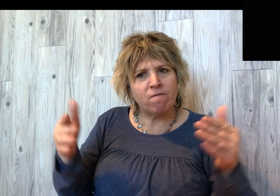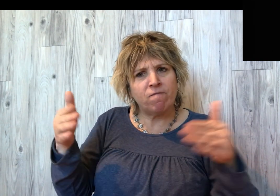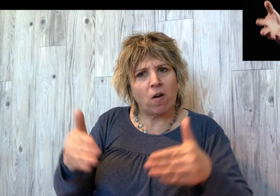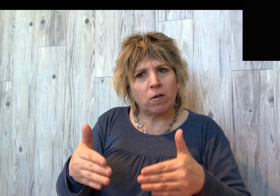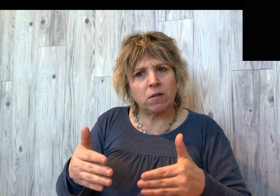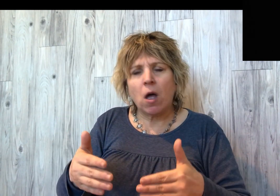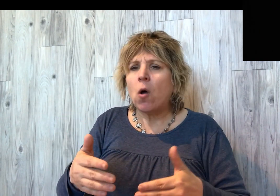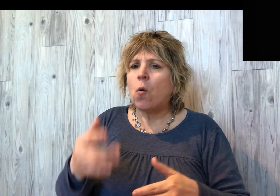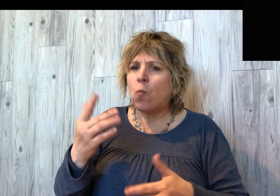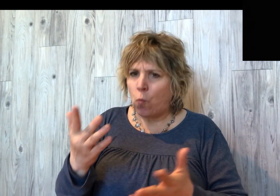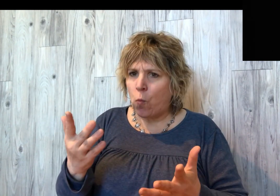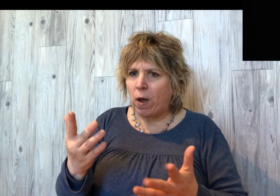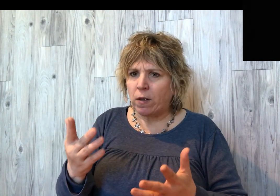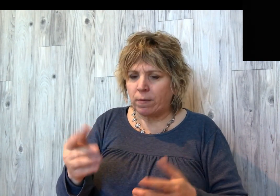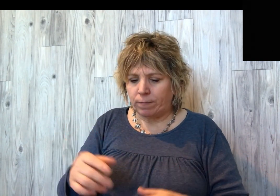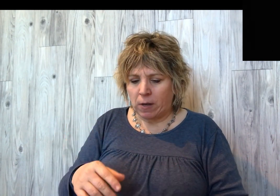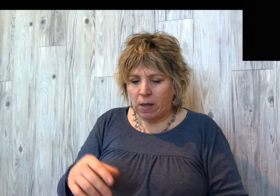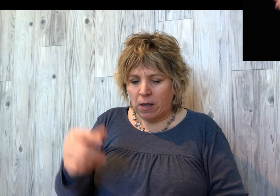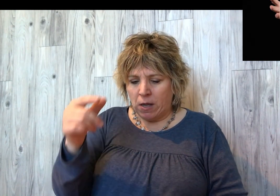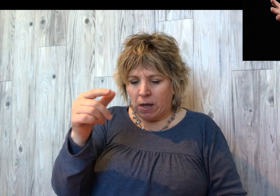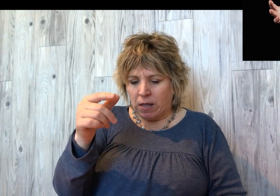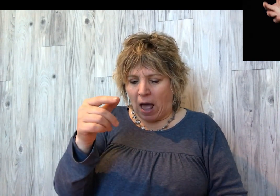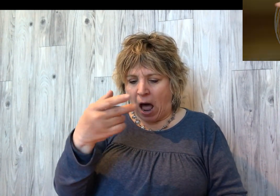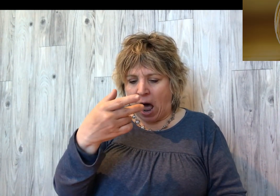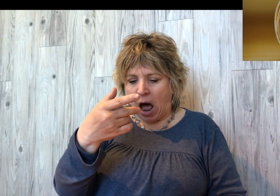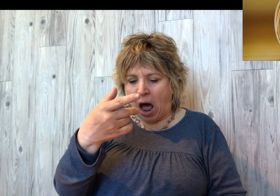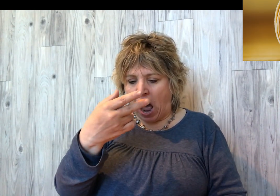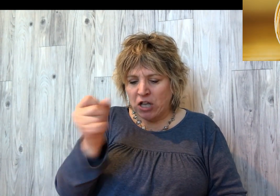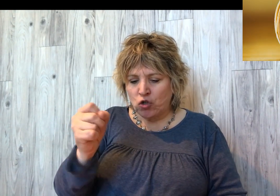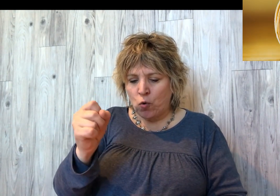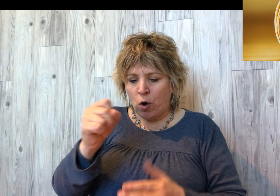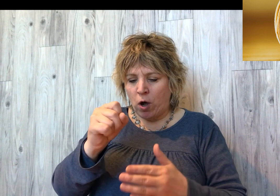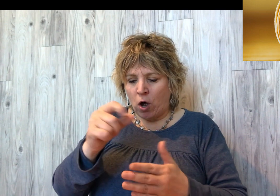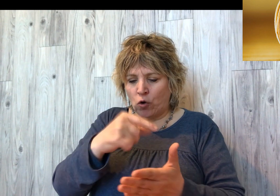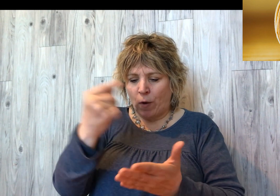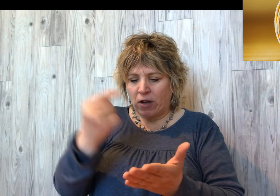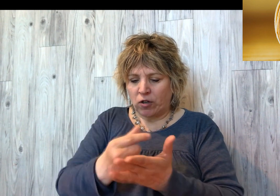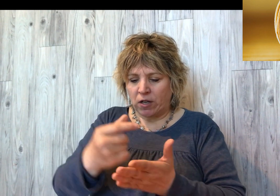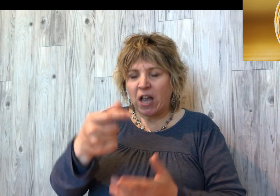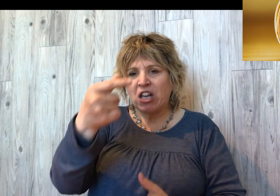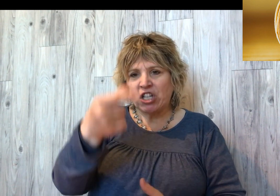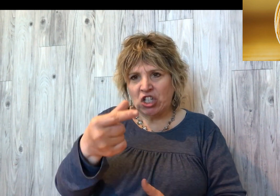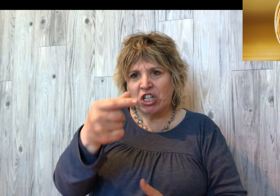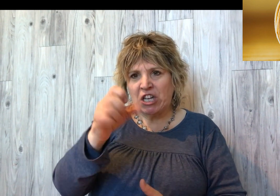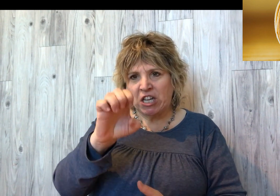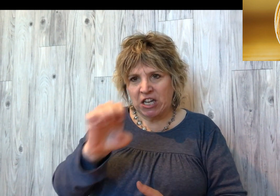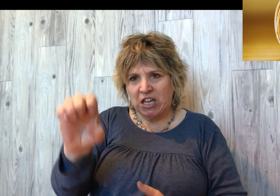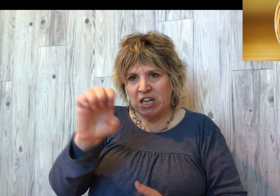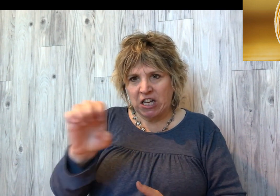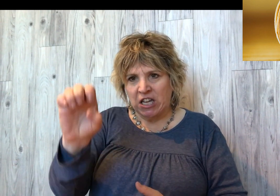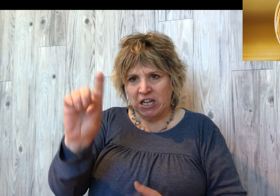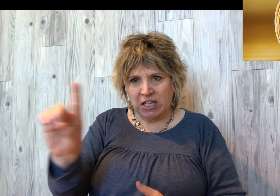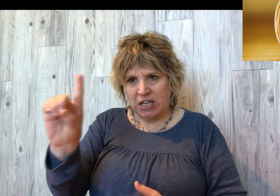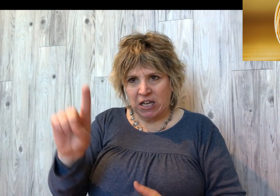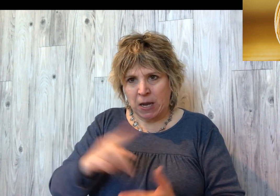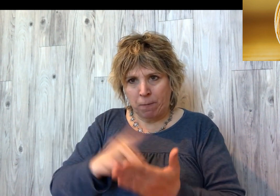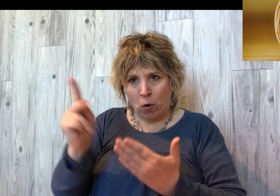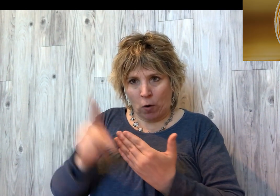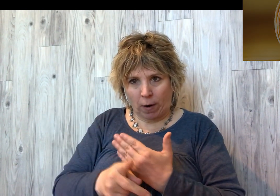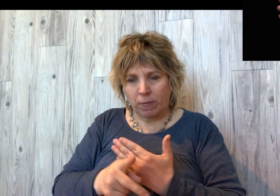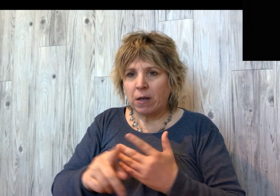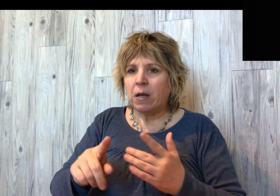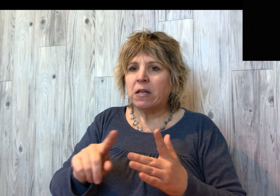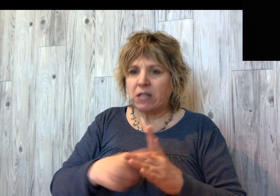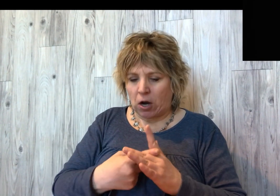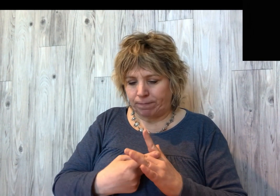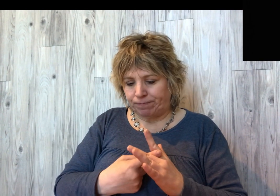towards? And one of the things that we started here is a GED program. This is a high school graduation equivalency, a GED is. And